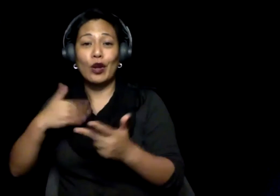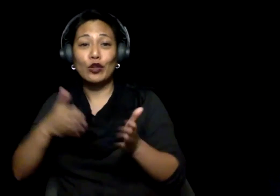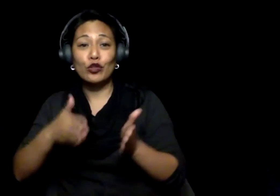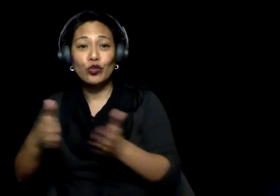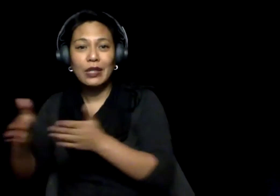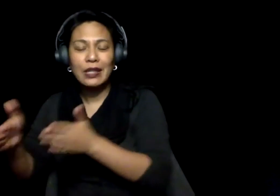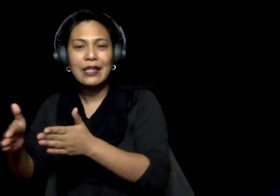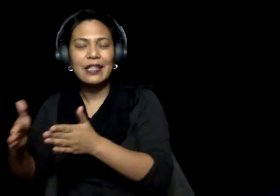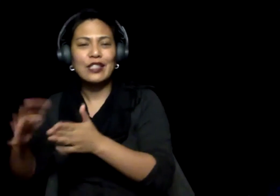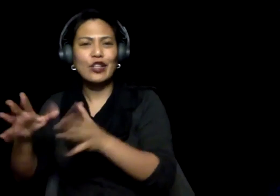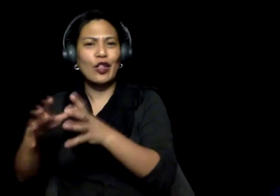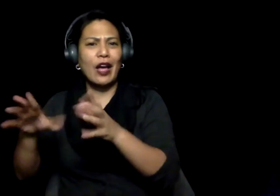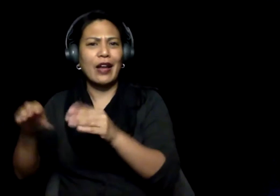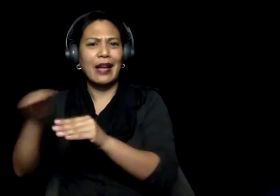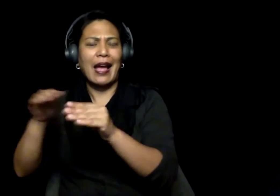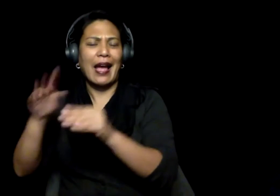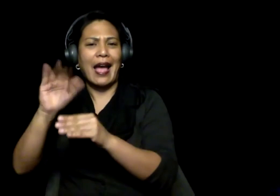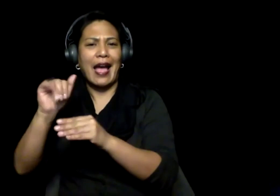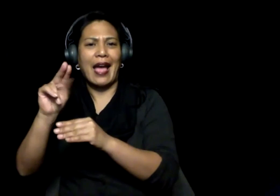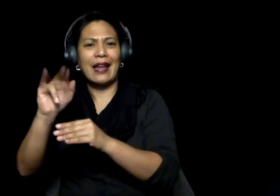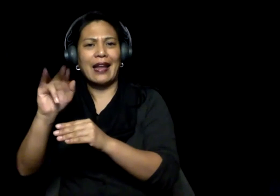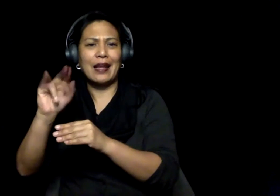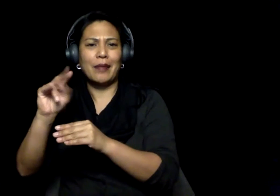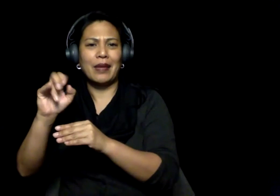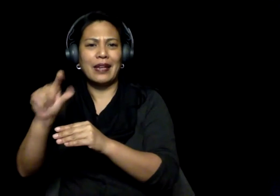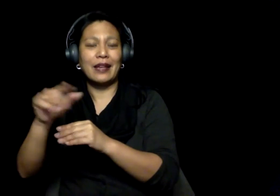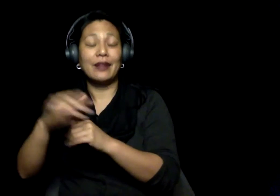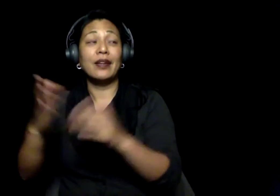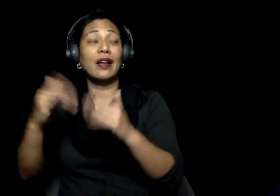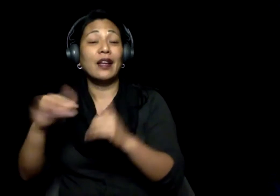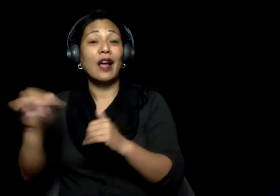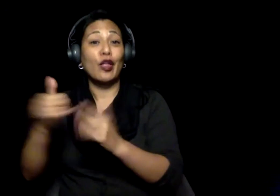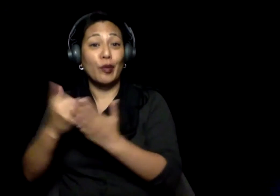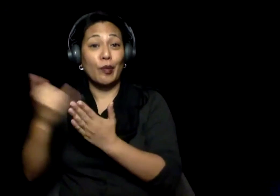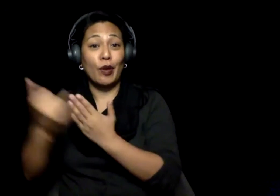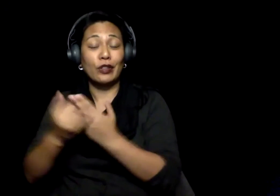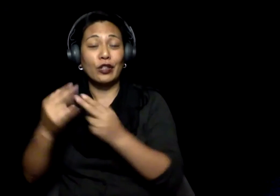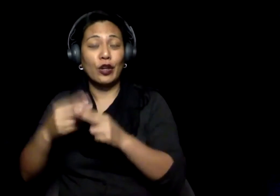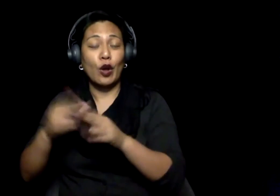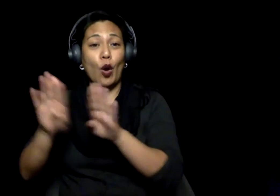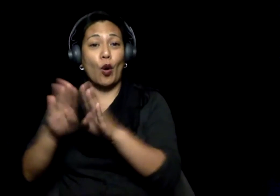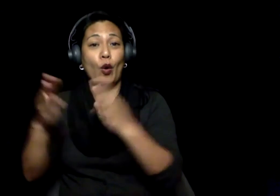animating things, Open Door, Artreach.